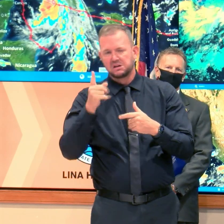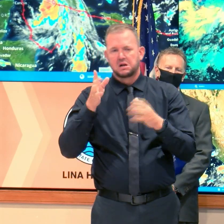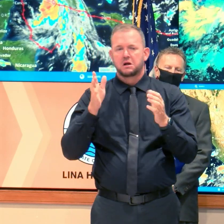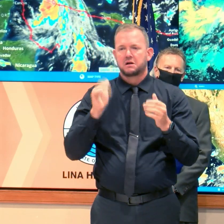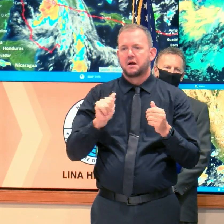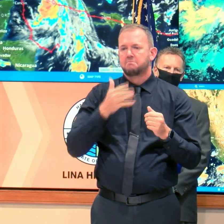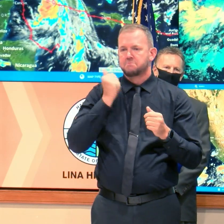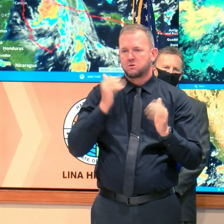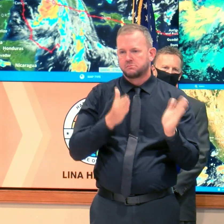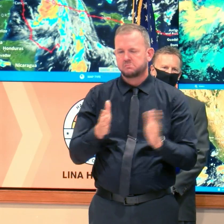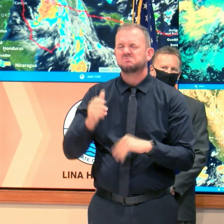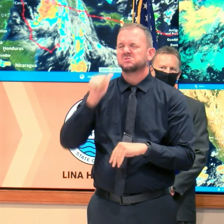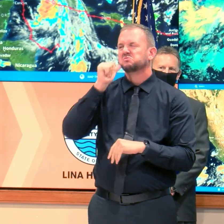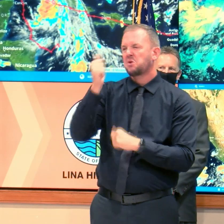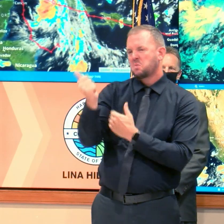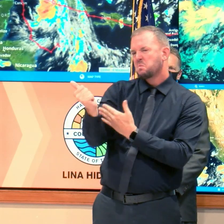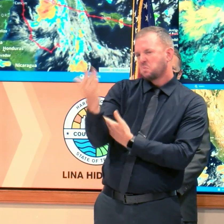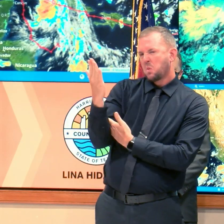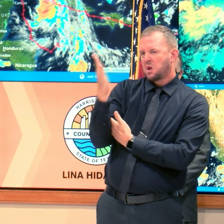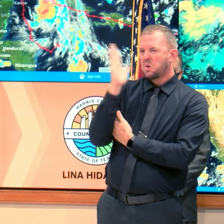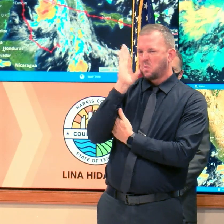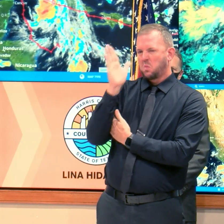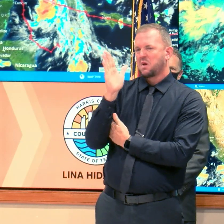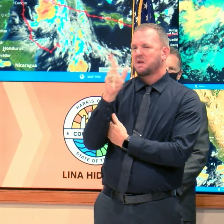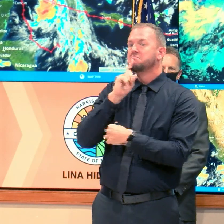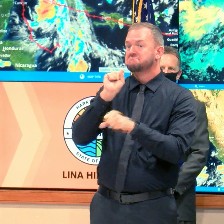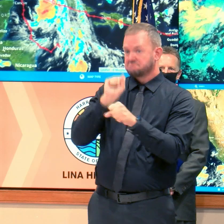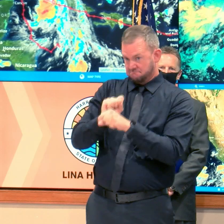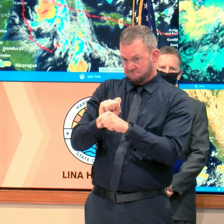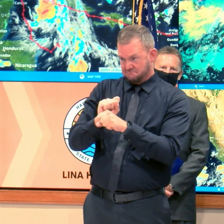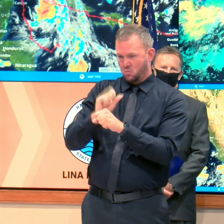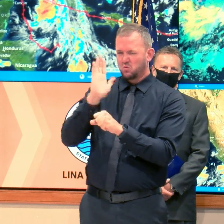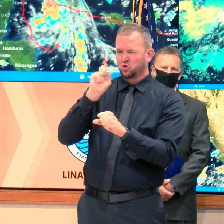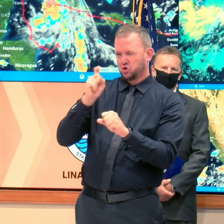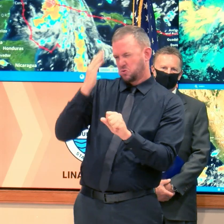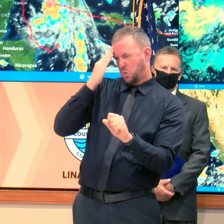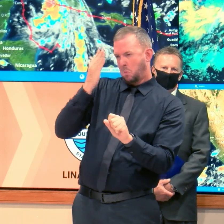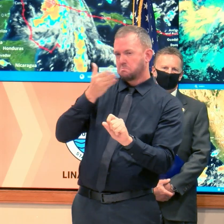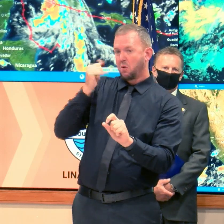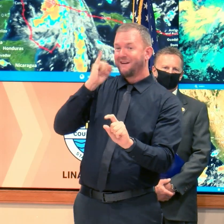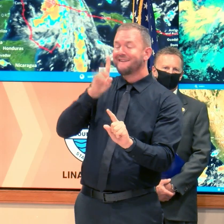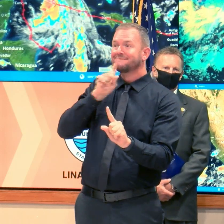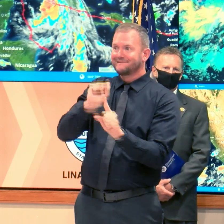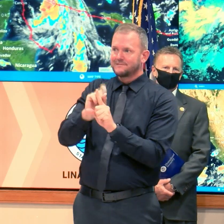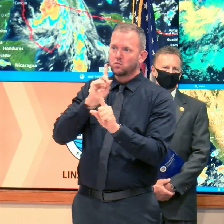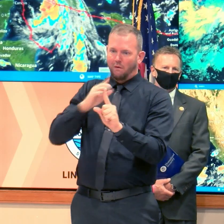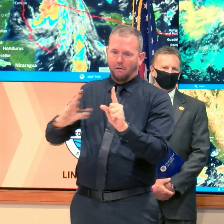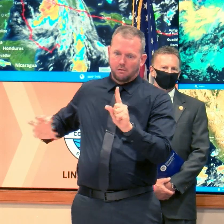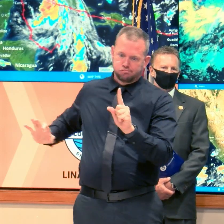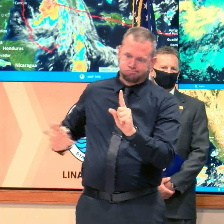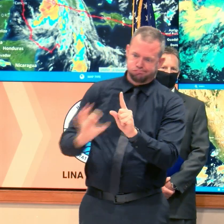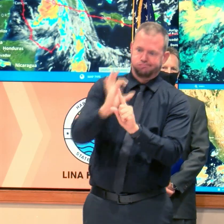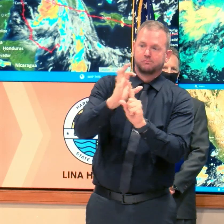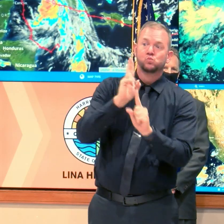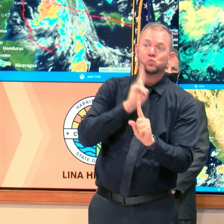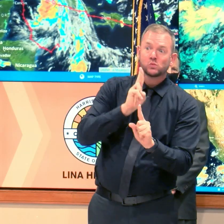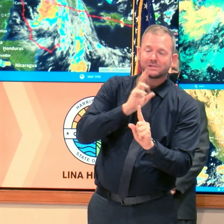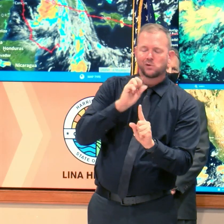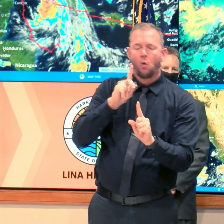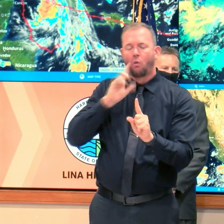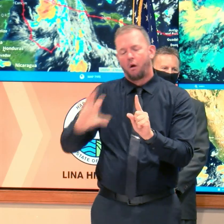be directly in play or whether or not it is going to veer to the east and then go up